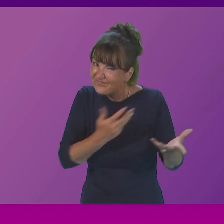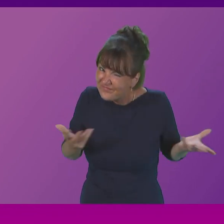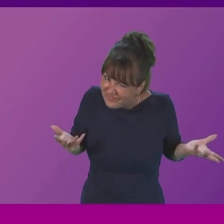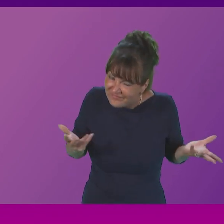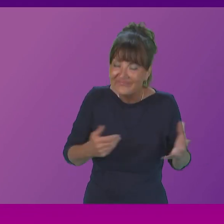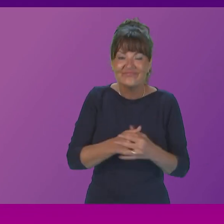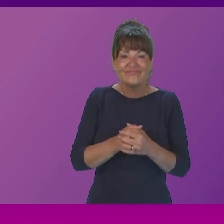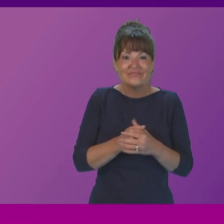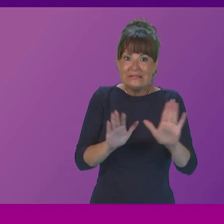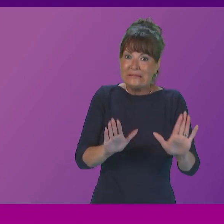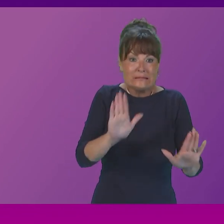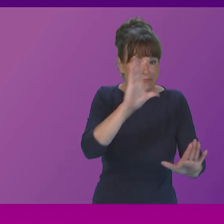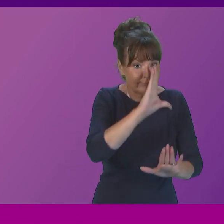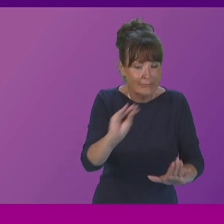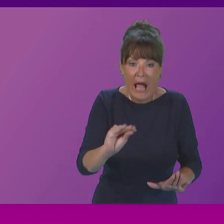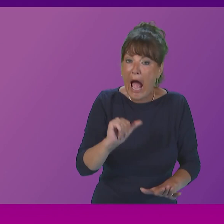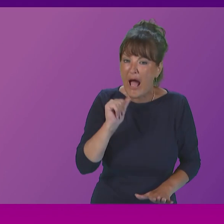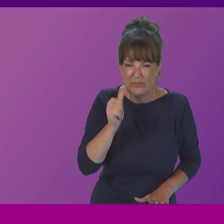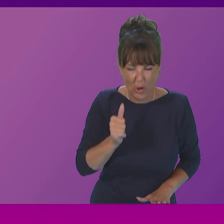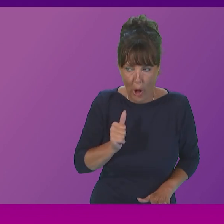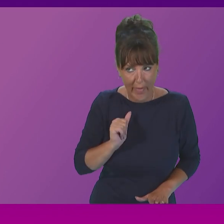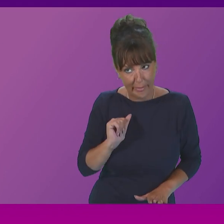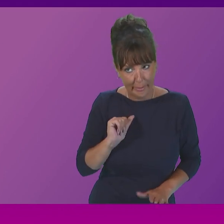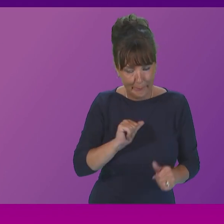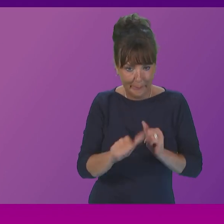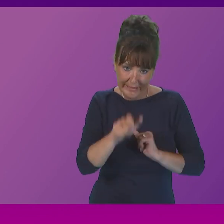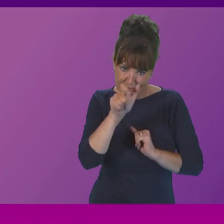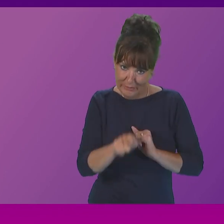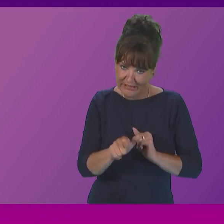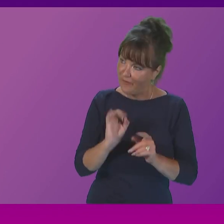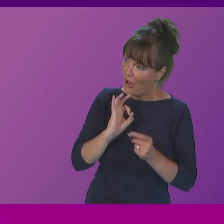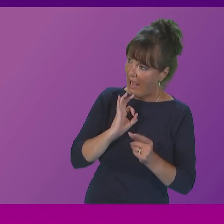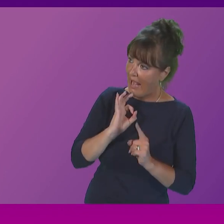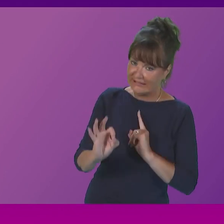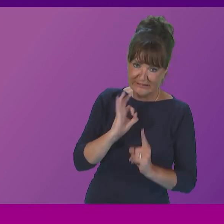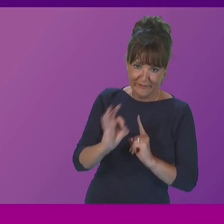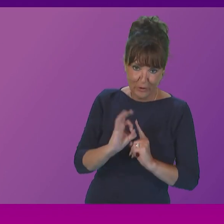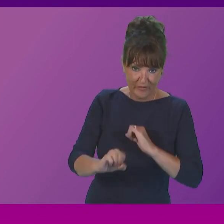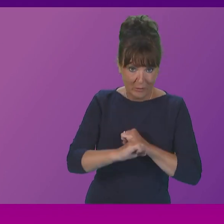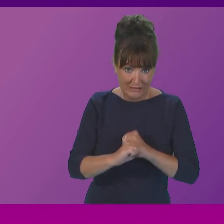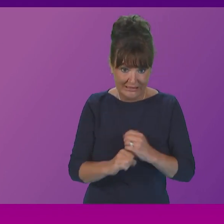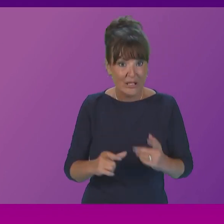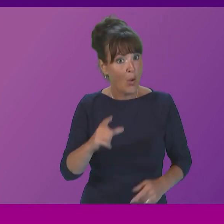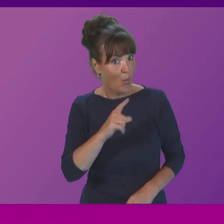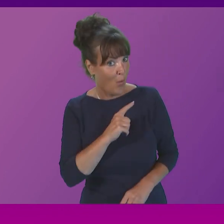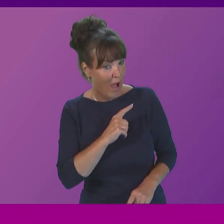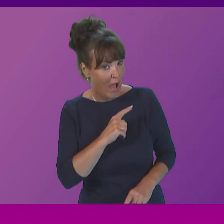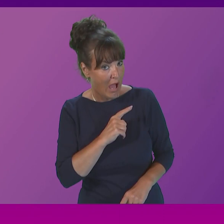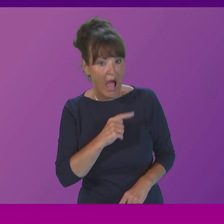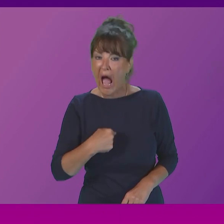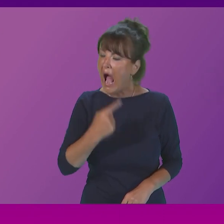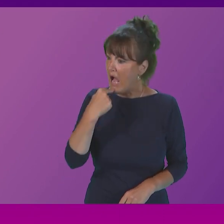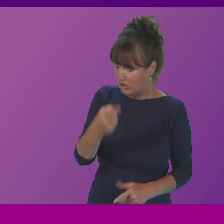So I'm not the easiest person to interview for media. The soundbite doesn't really work when I am both celebrating and then